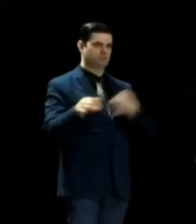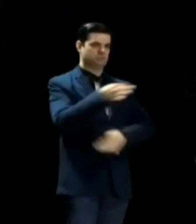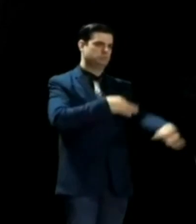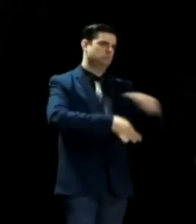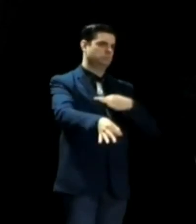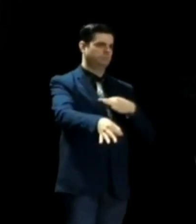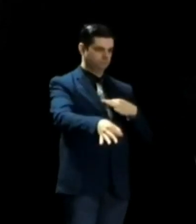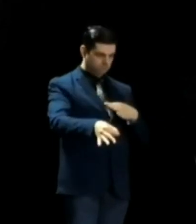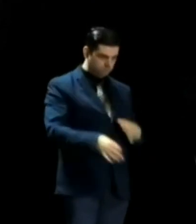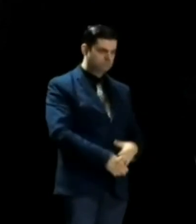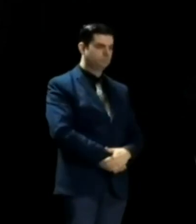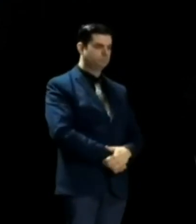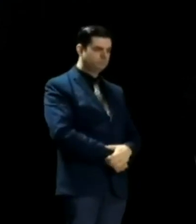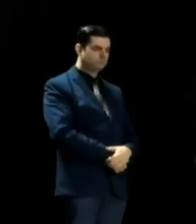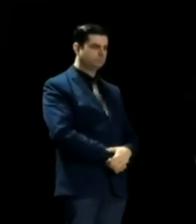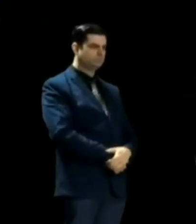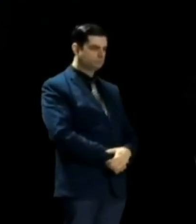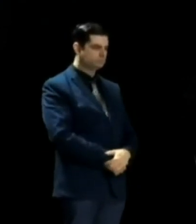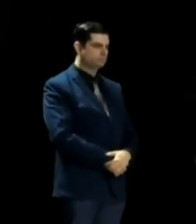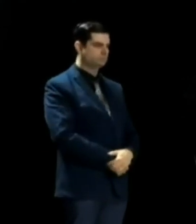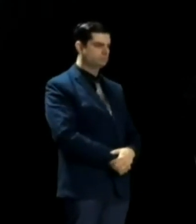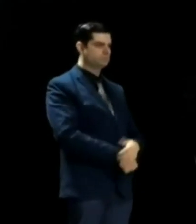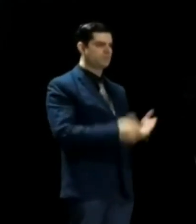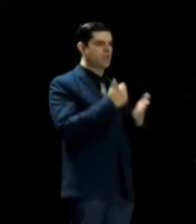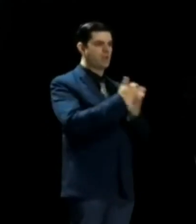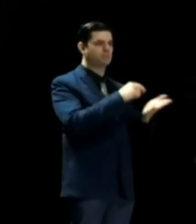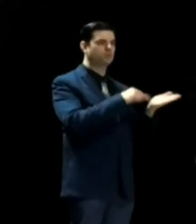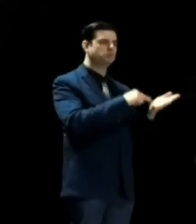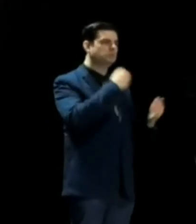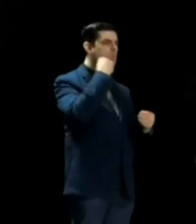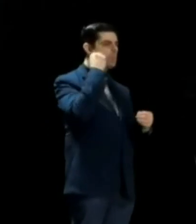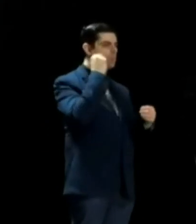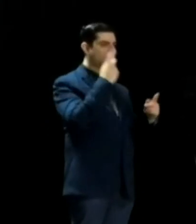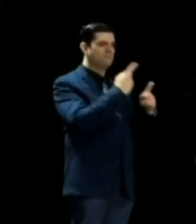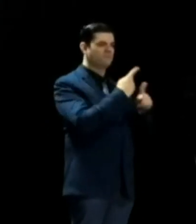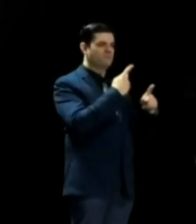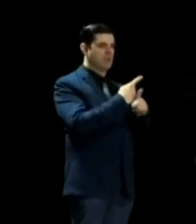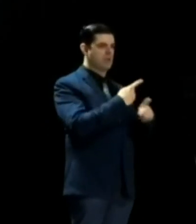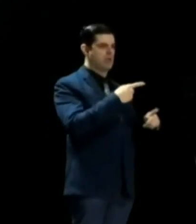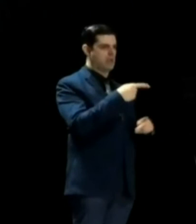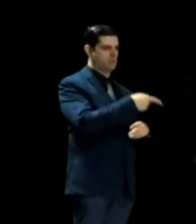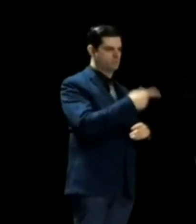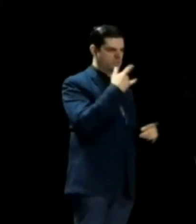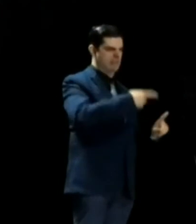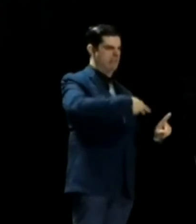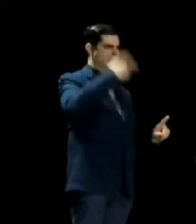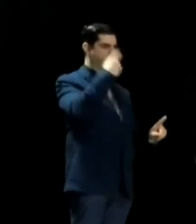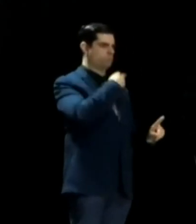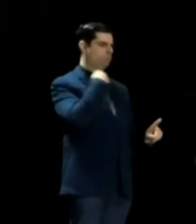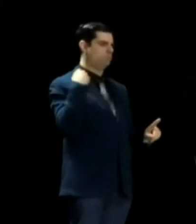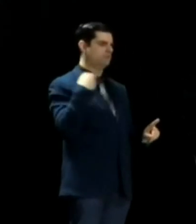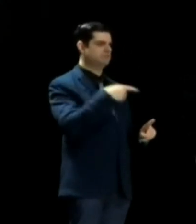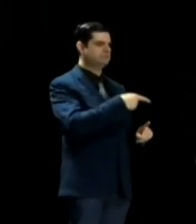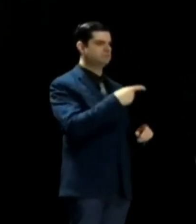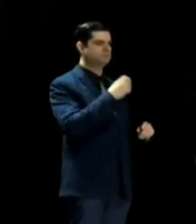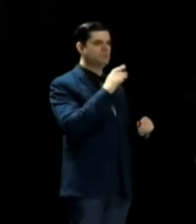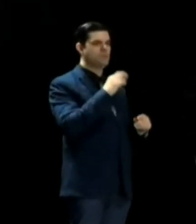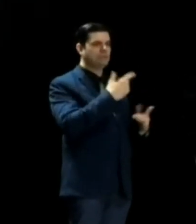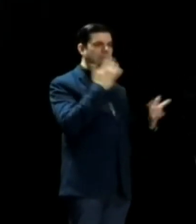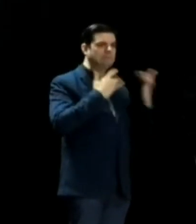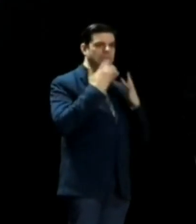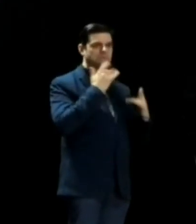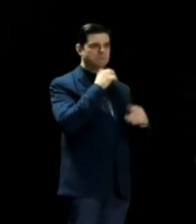in to help nursing homes complement their staffing situations. We will do what we need to do to save lives.